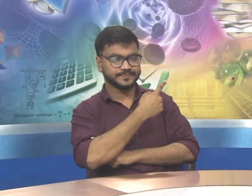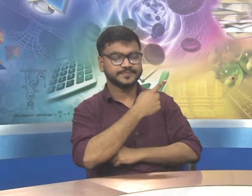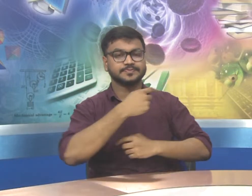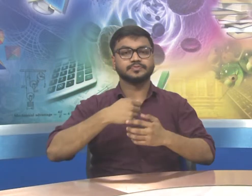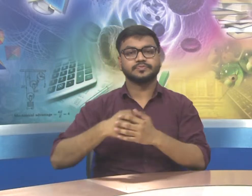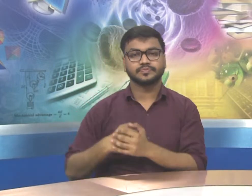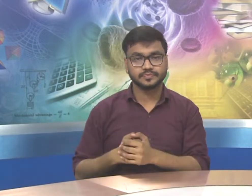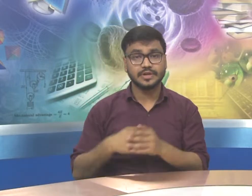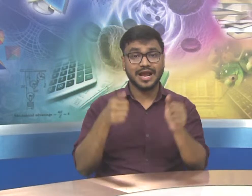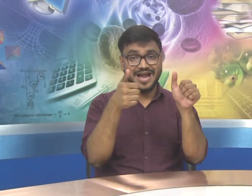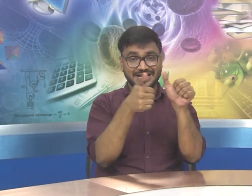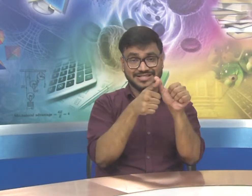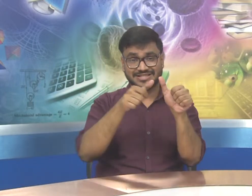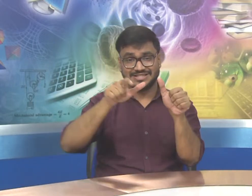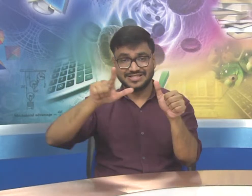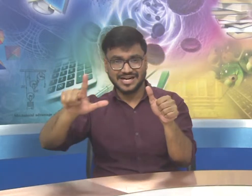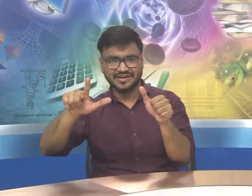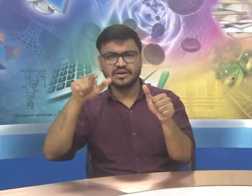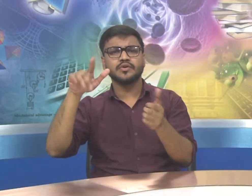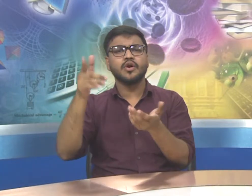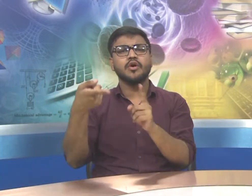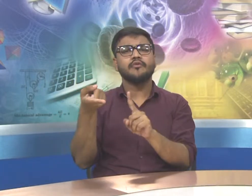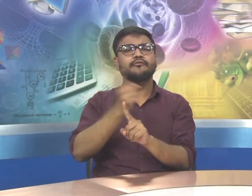conservation of mass.